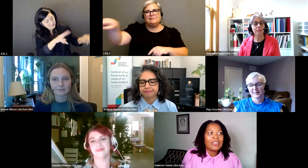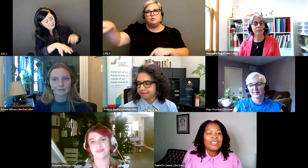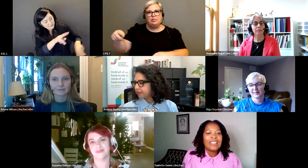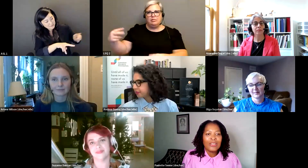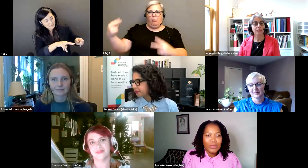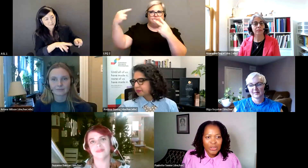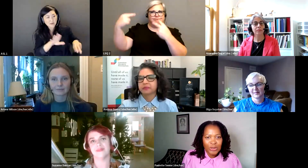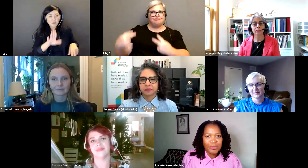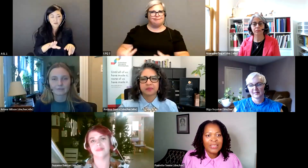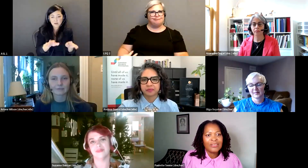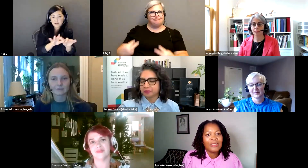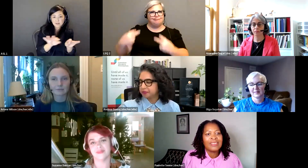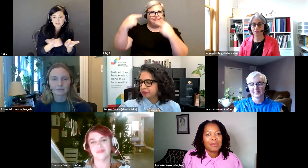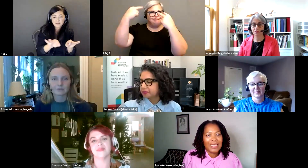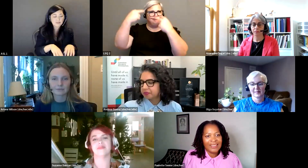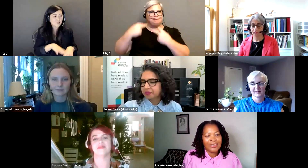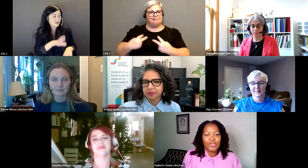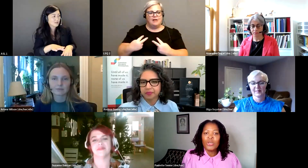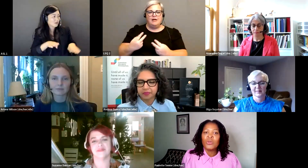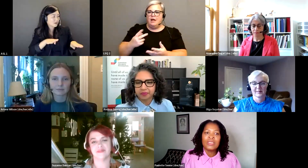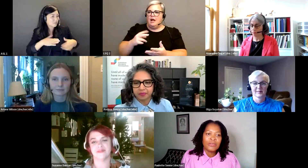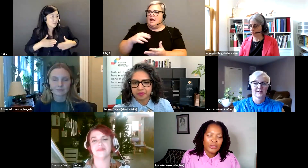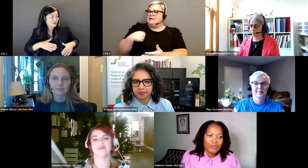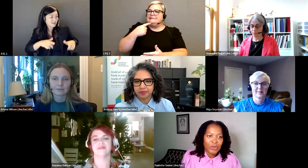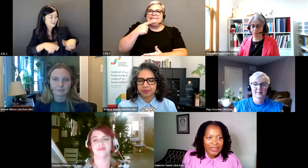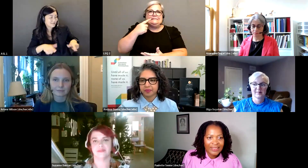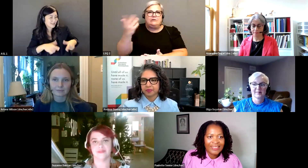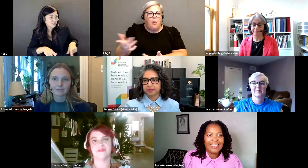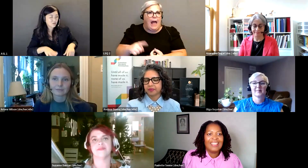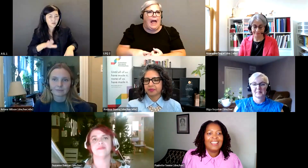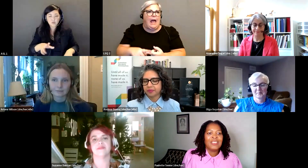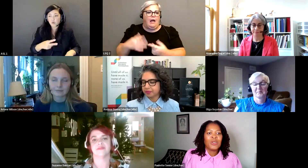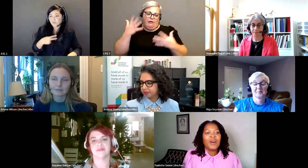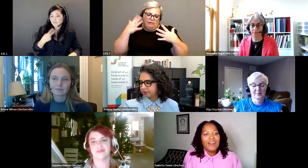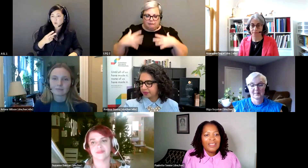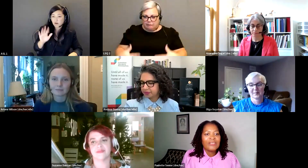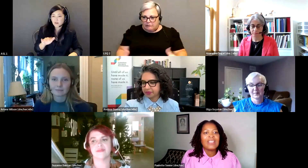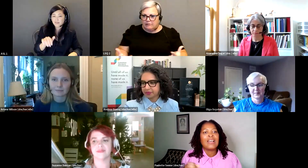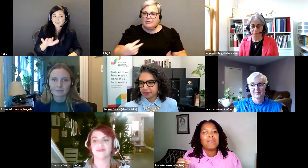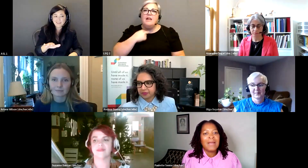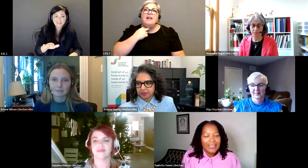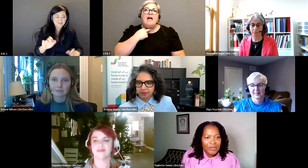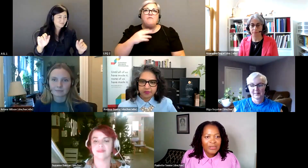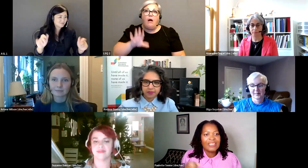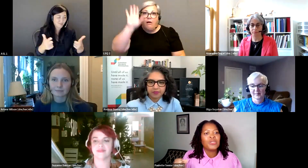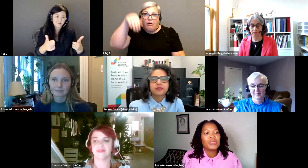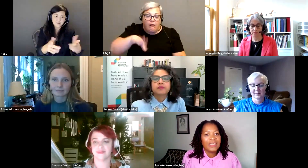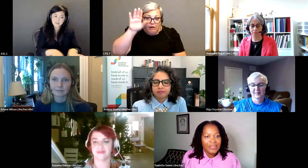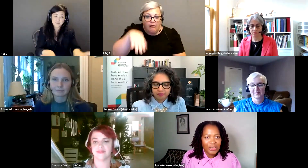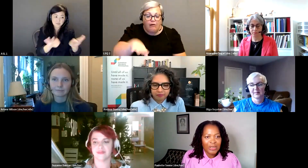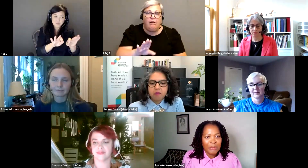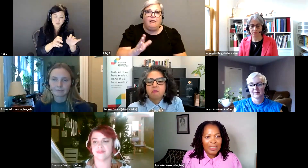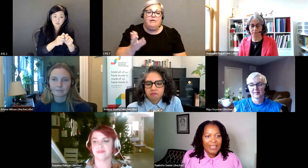the body language you bring into the space, the tone of your voice, you know, all of that matters in